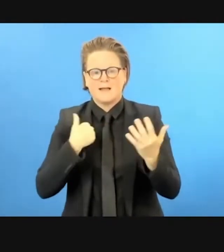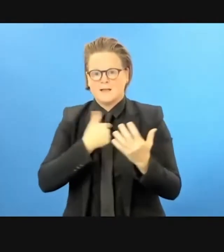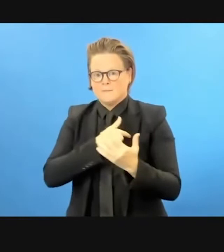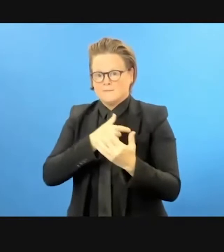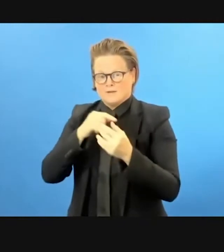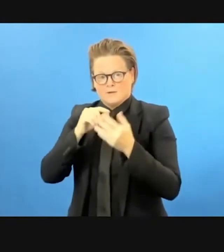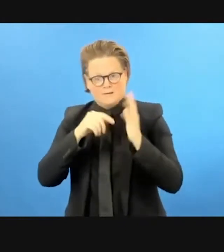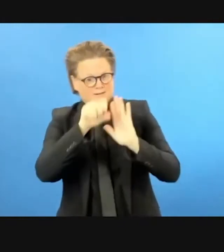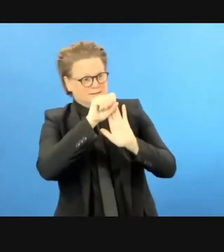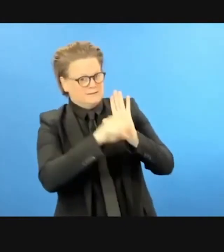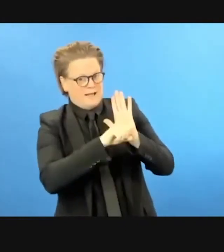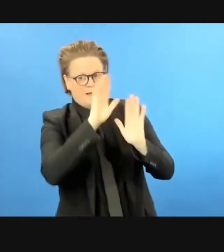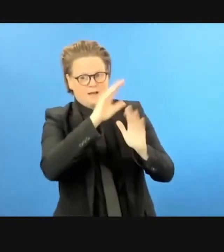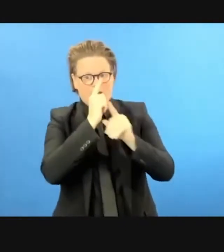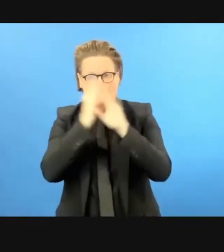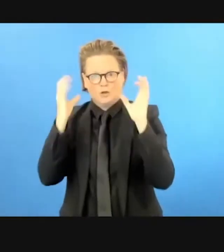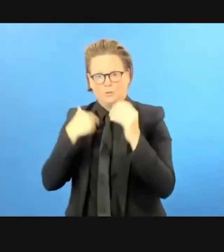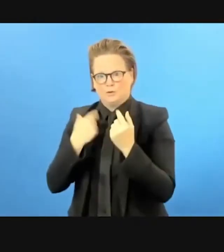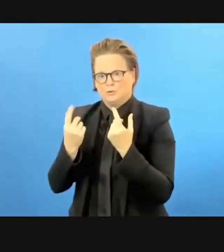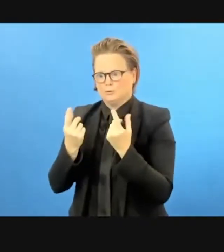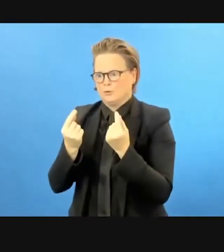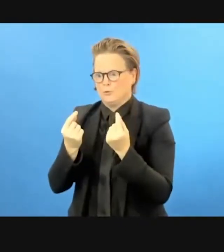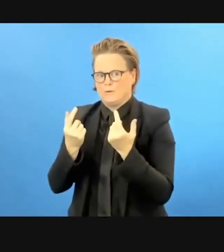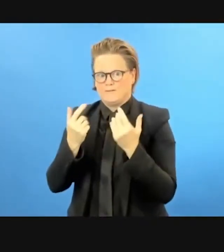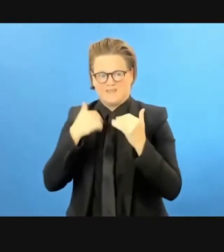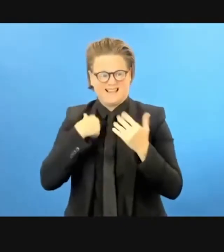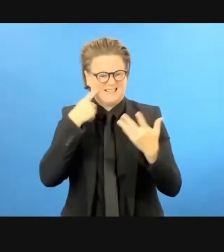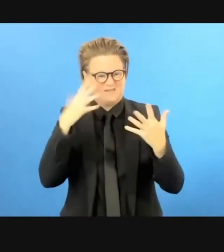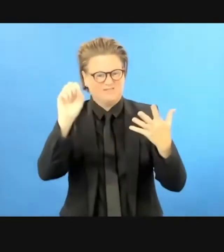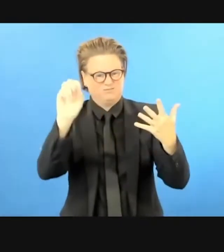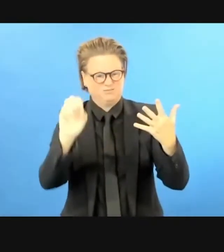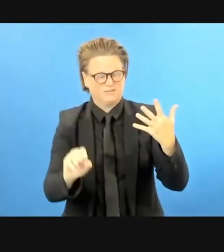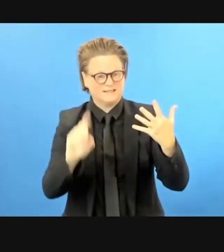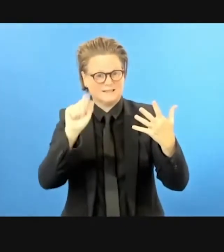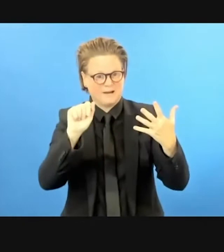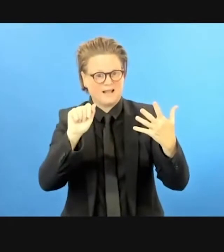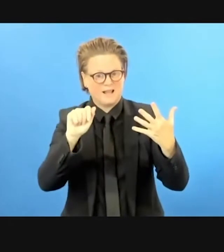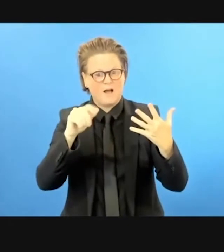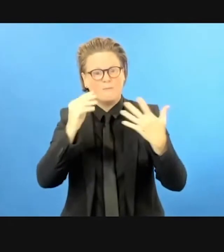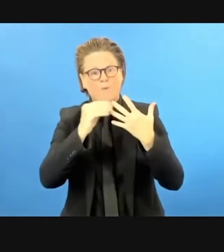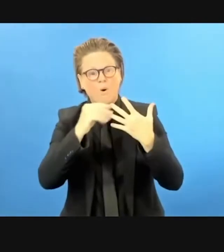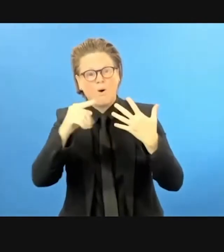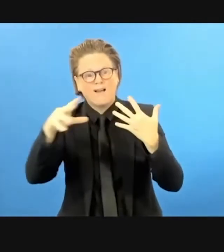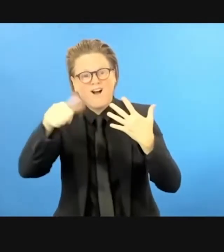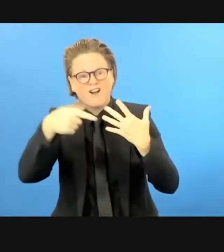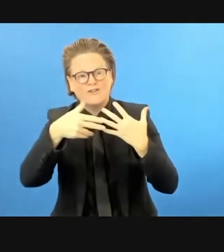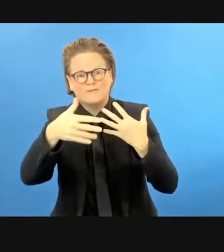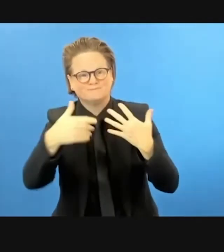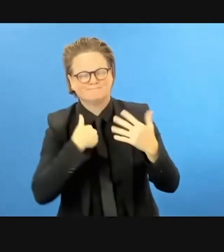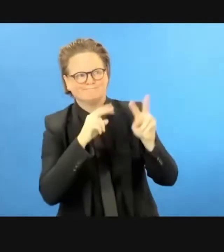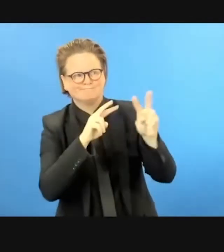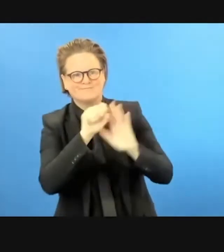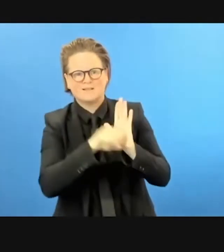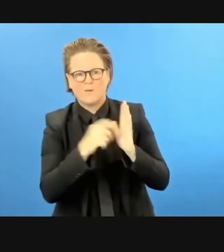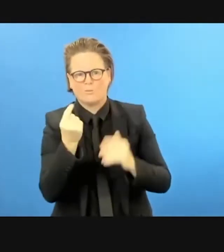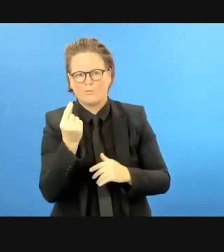phases. Okay. And how about those, would they be eligible